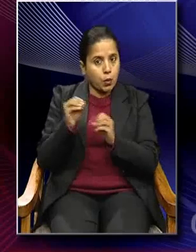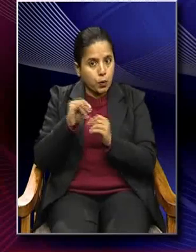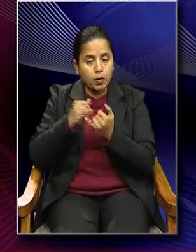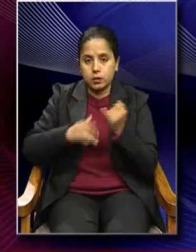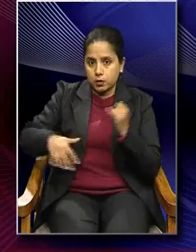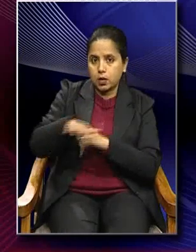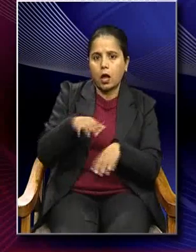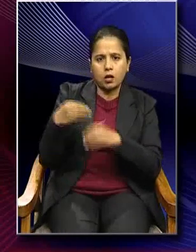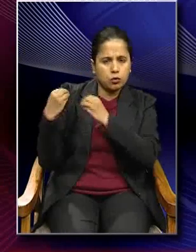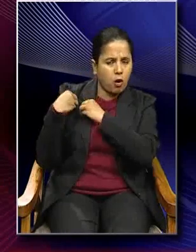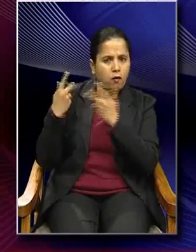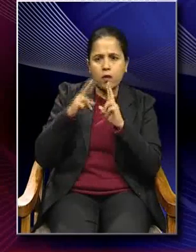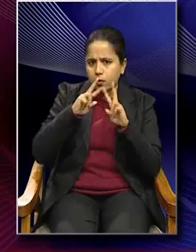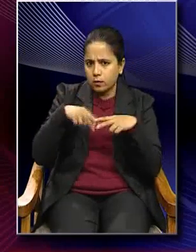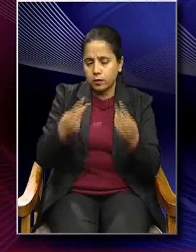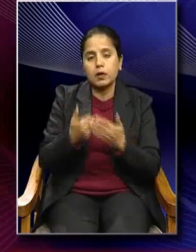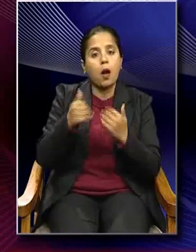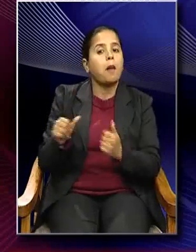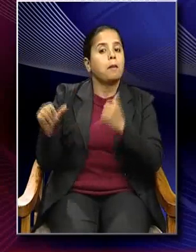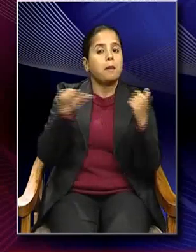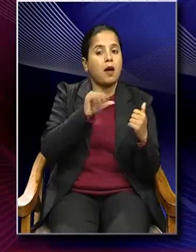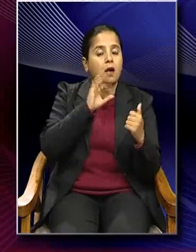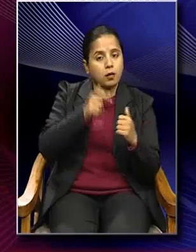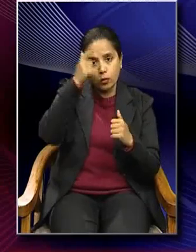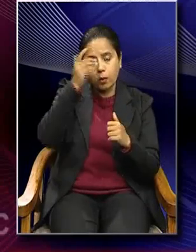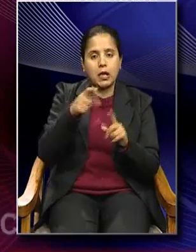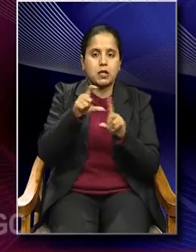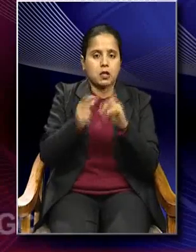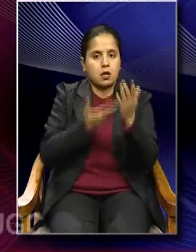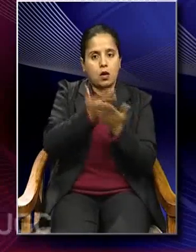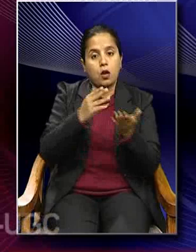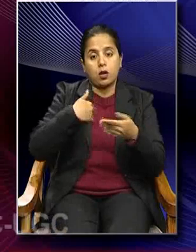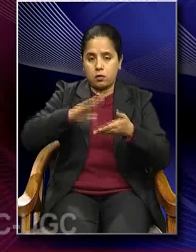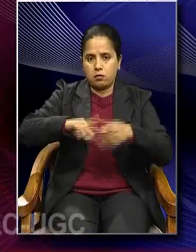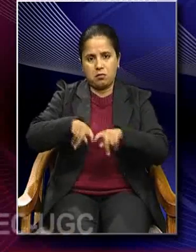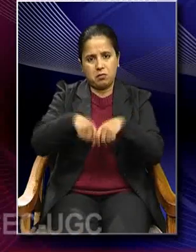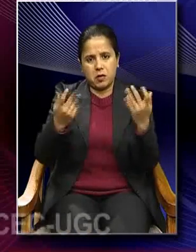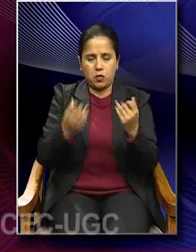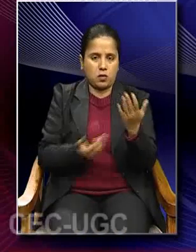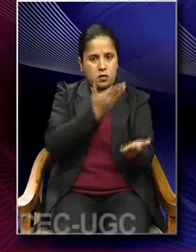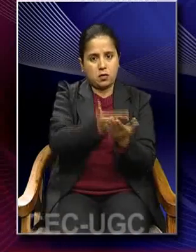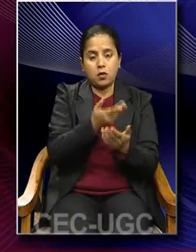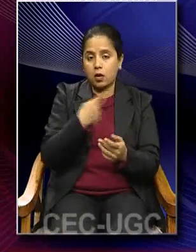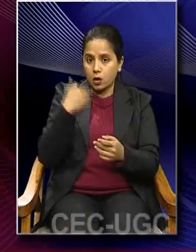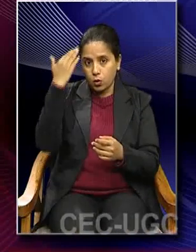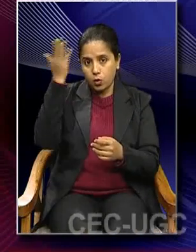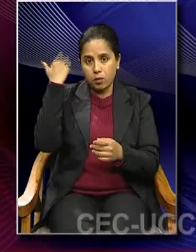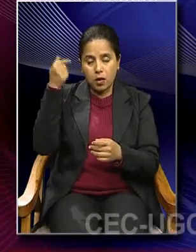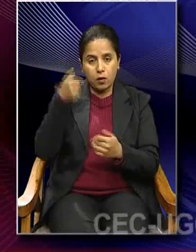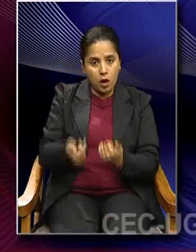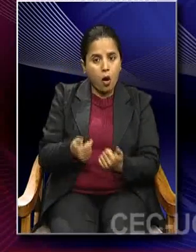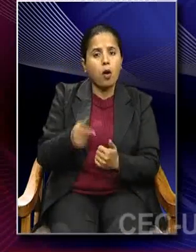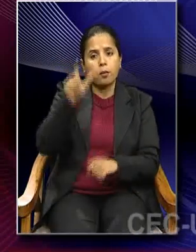and response. So we go back to the issue of divorce. We know that post-industrialized